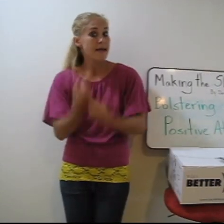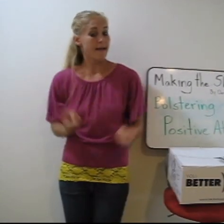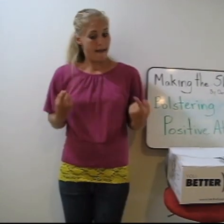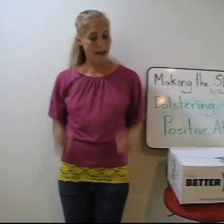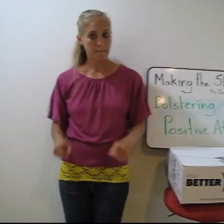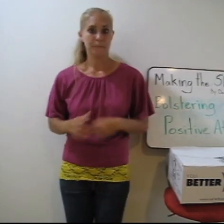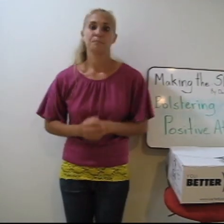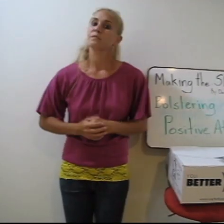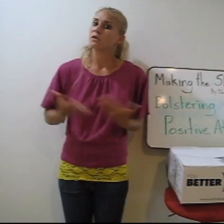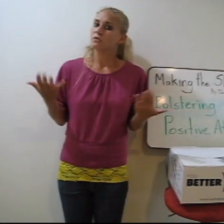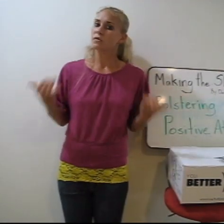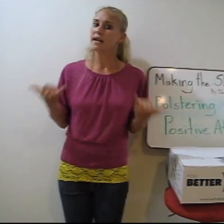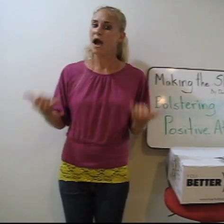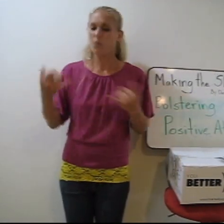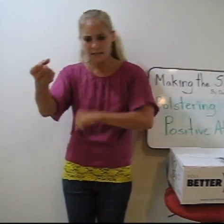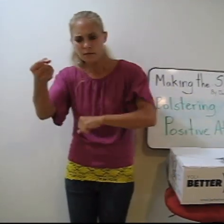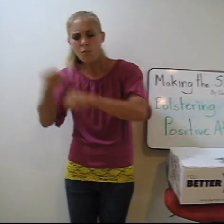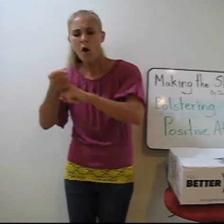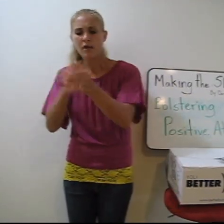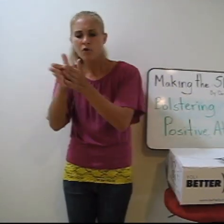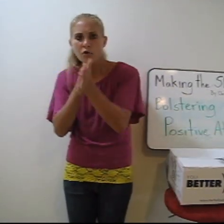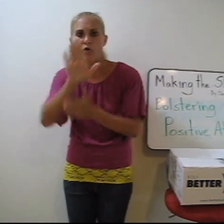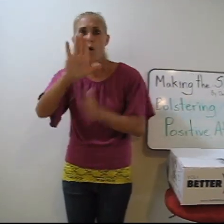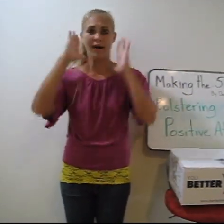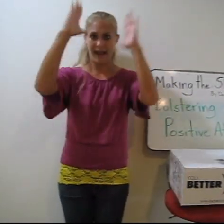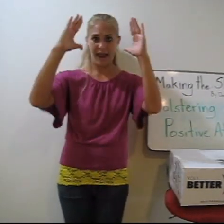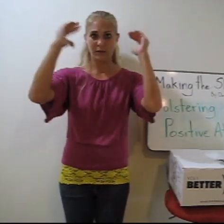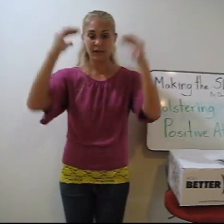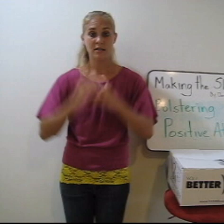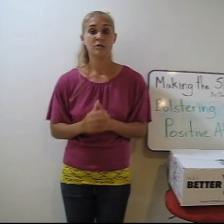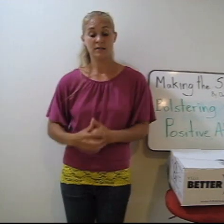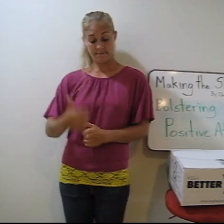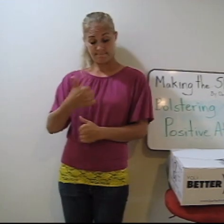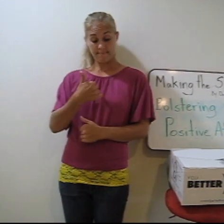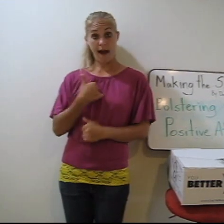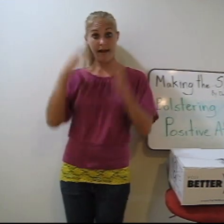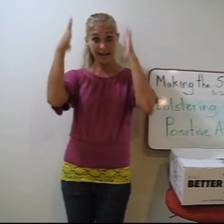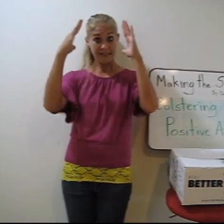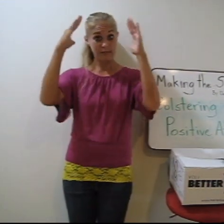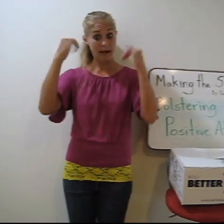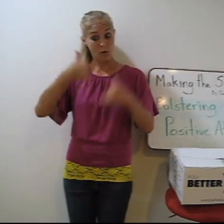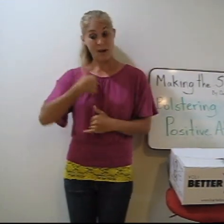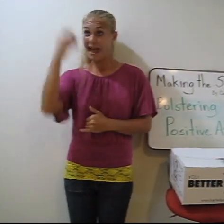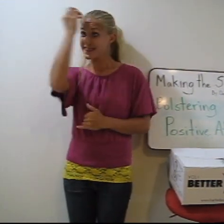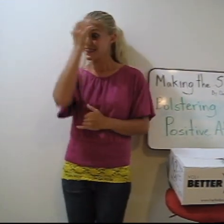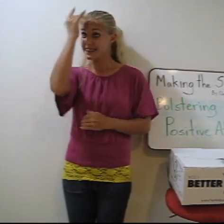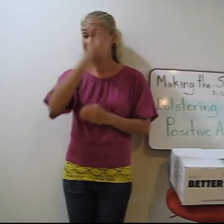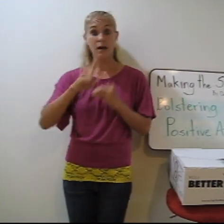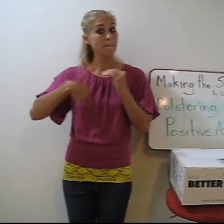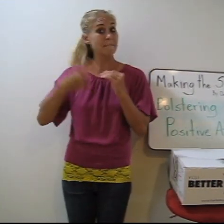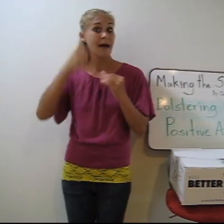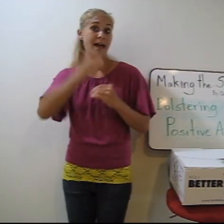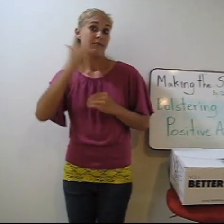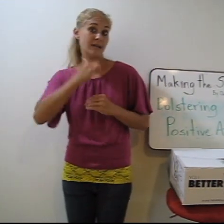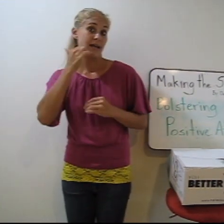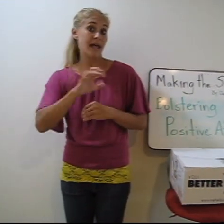driving your expectation? You expect what you think about. This is why all legendary books of